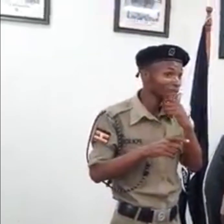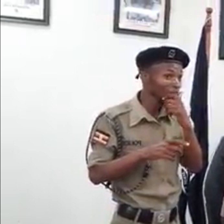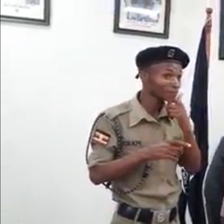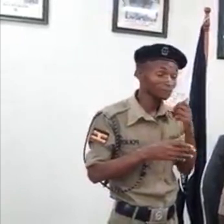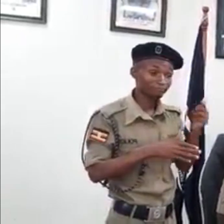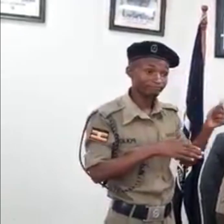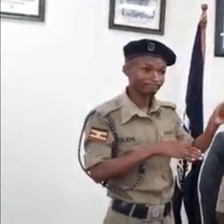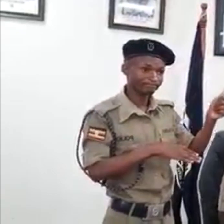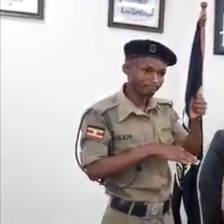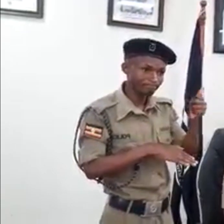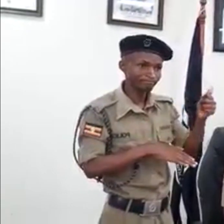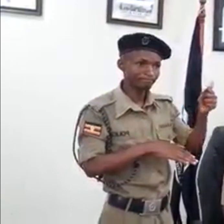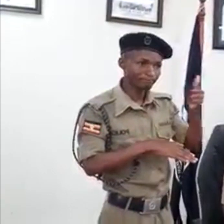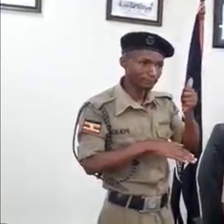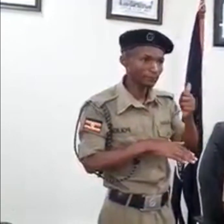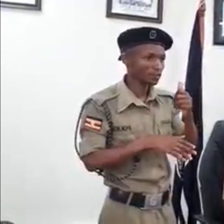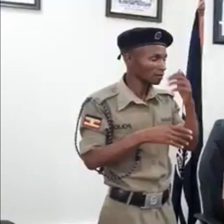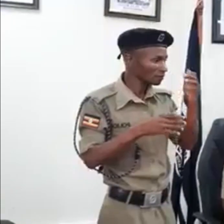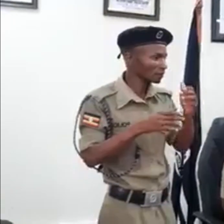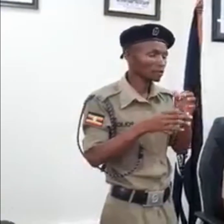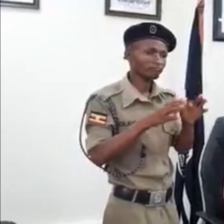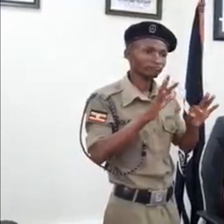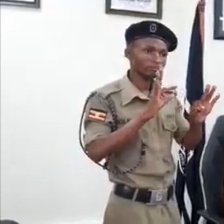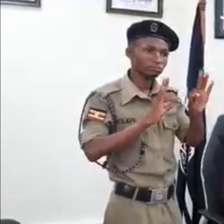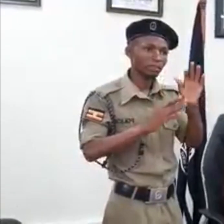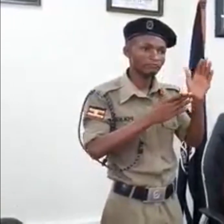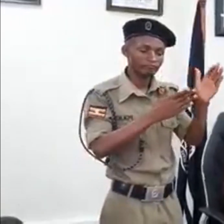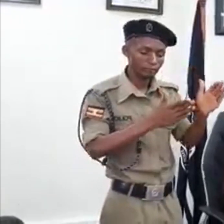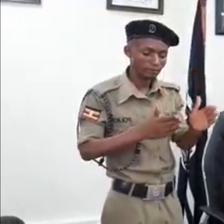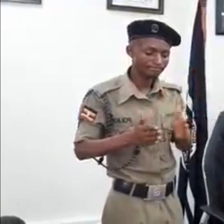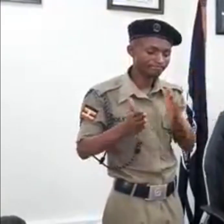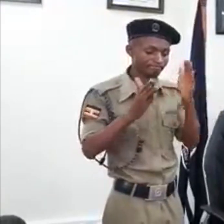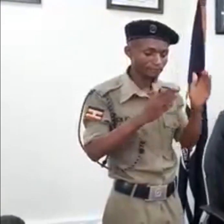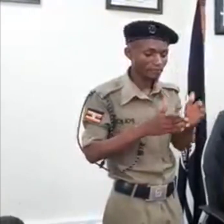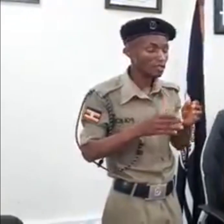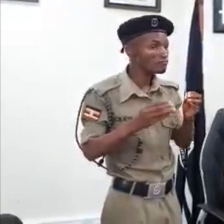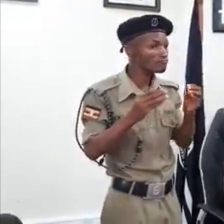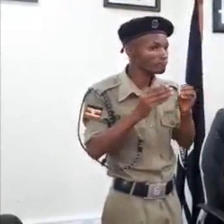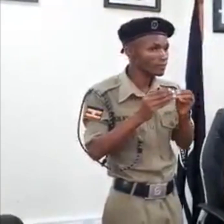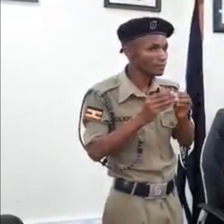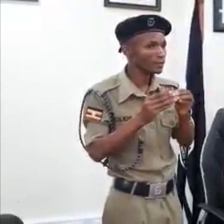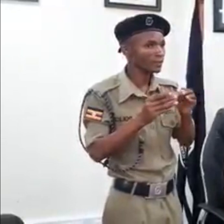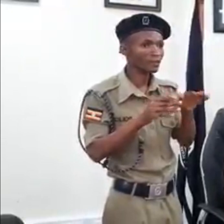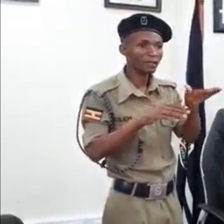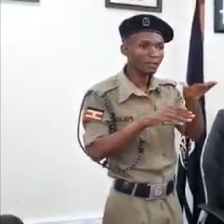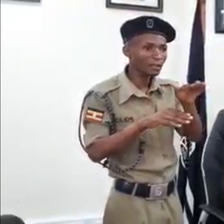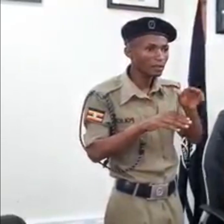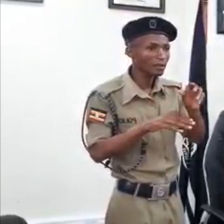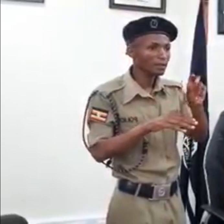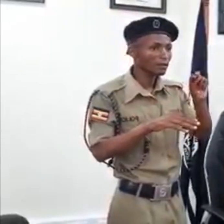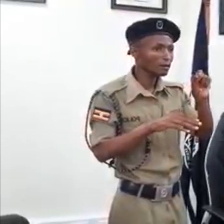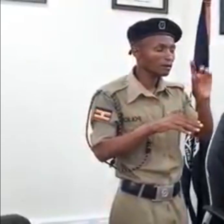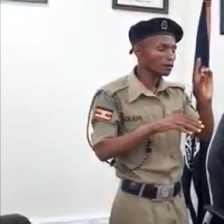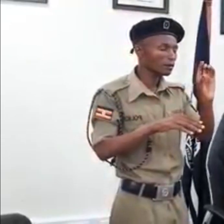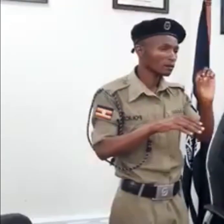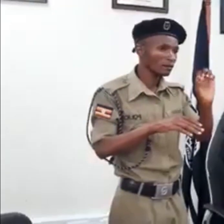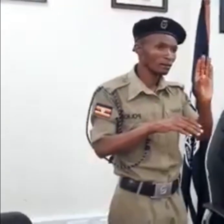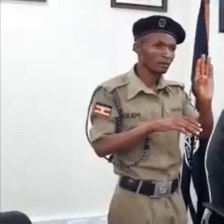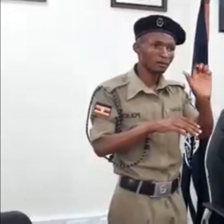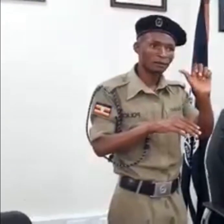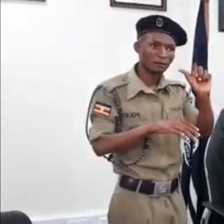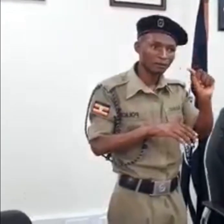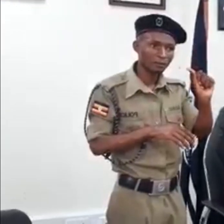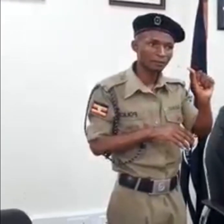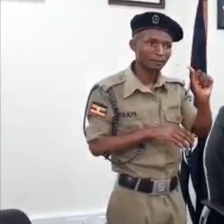taken through the intentionally designed plans in a meeting they held at Ndeva, and that